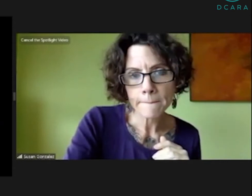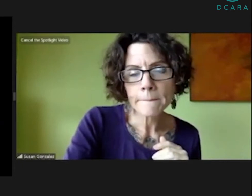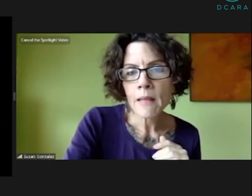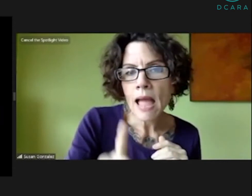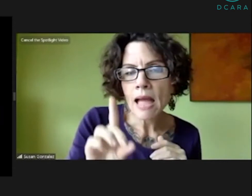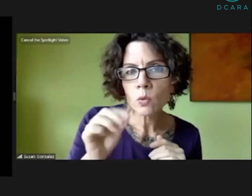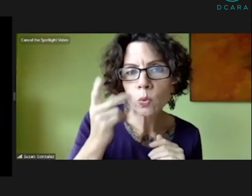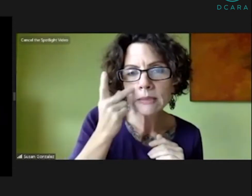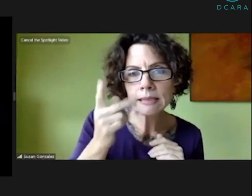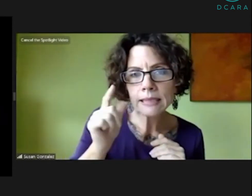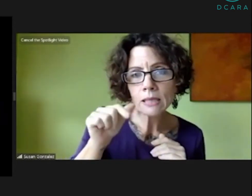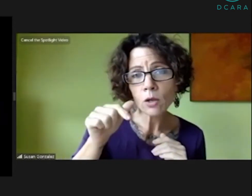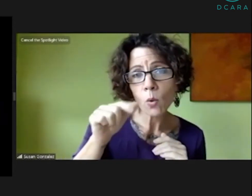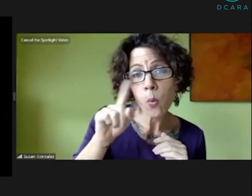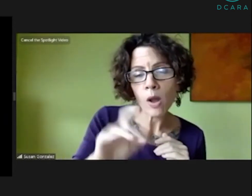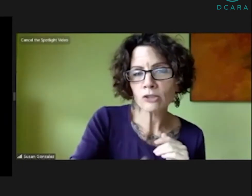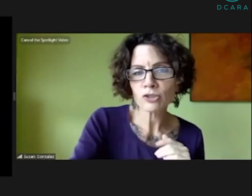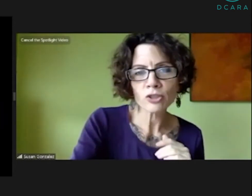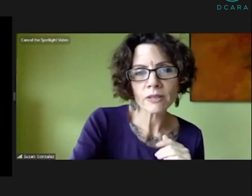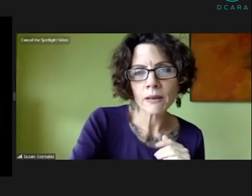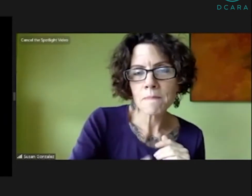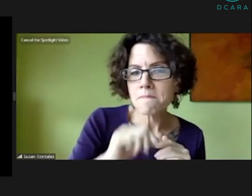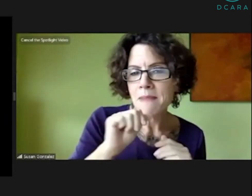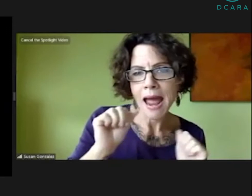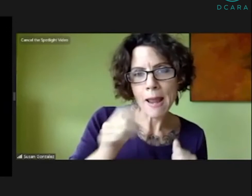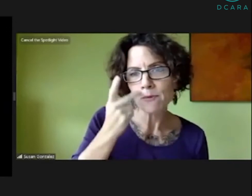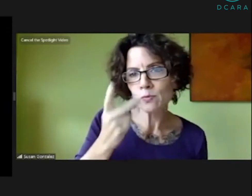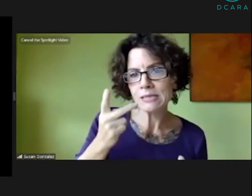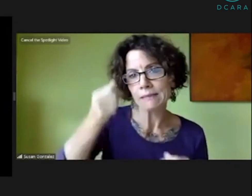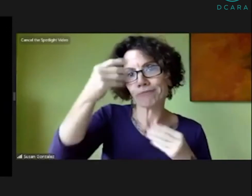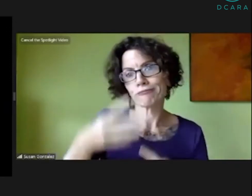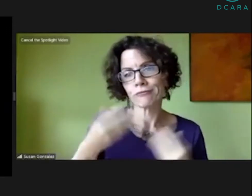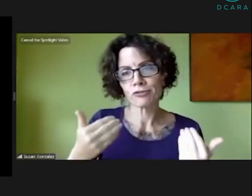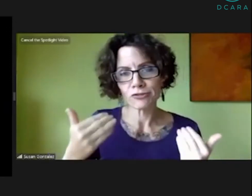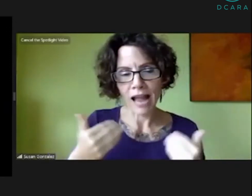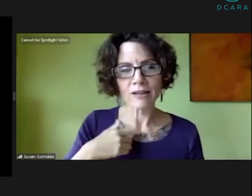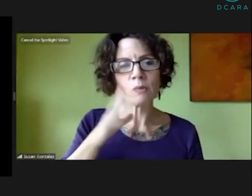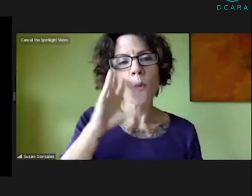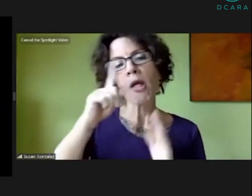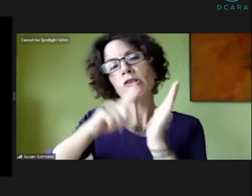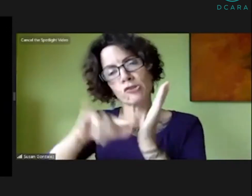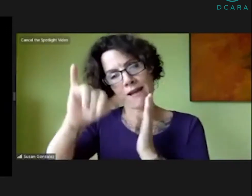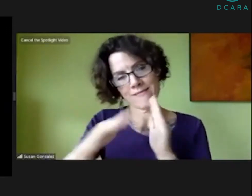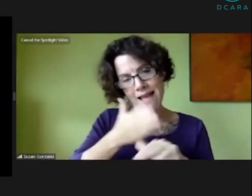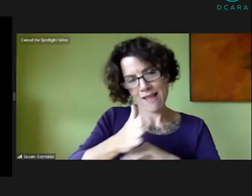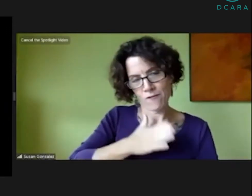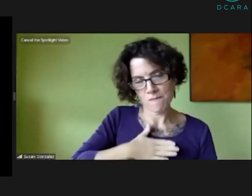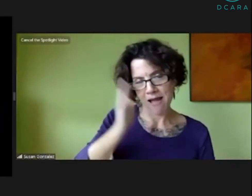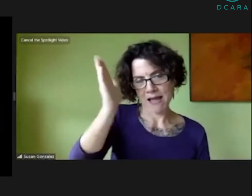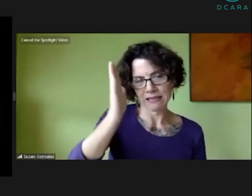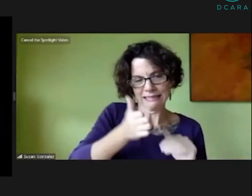distribute your property. Let me take a look here. Okay, I do see a